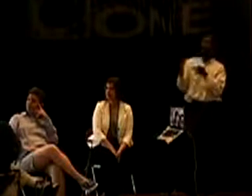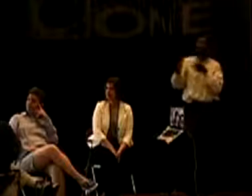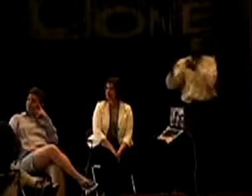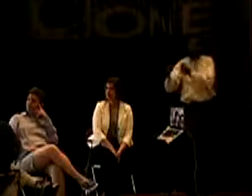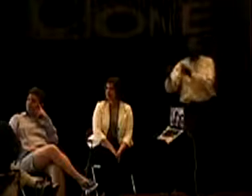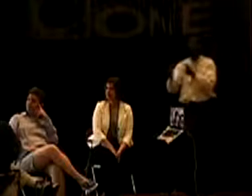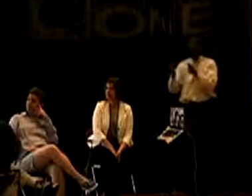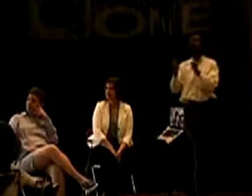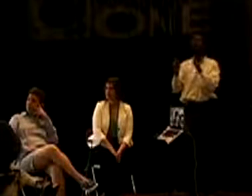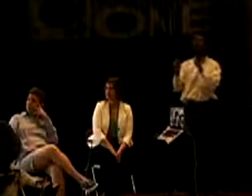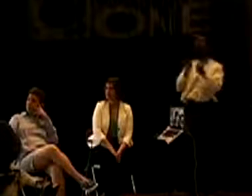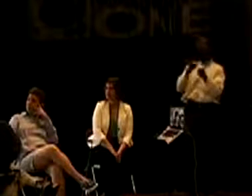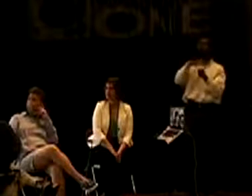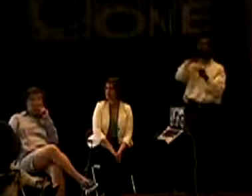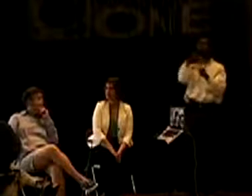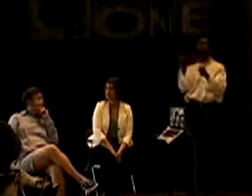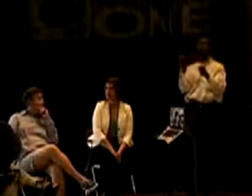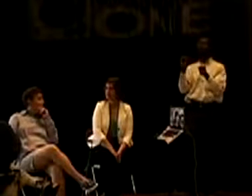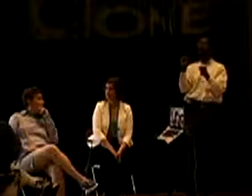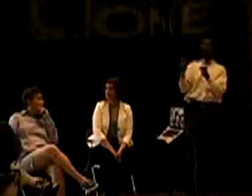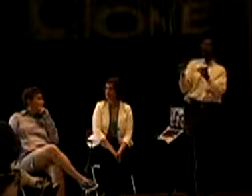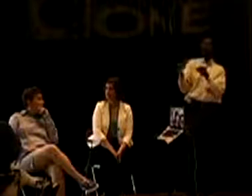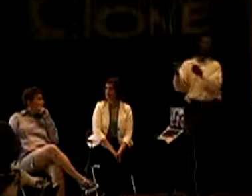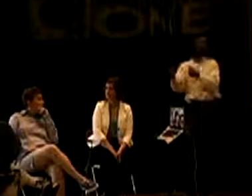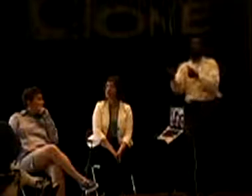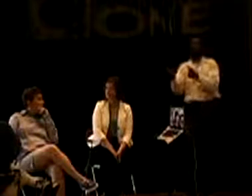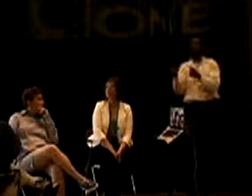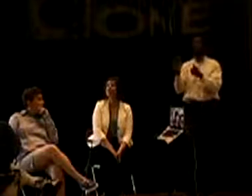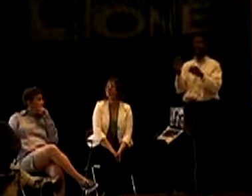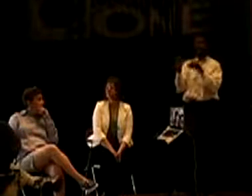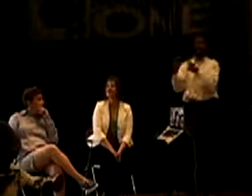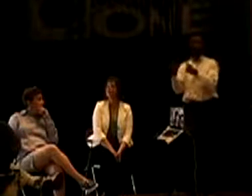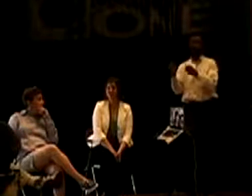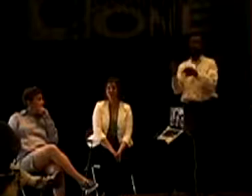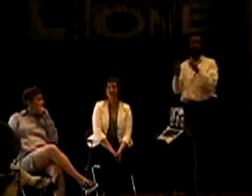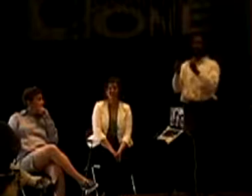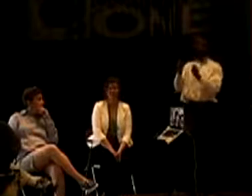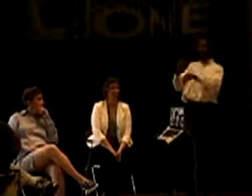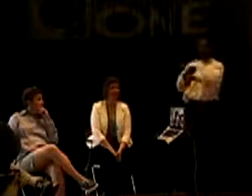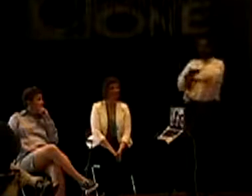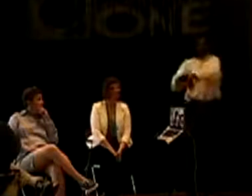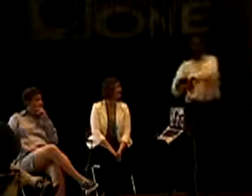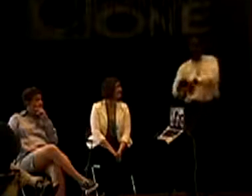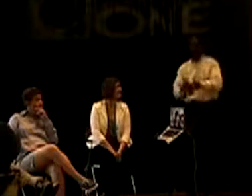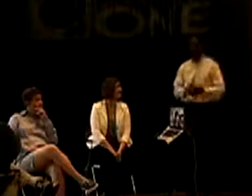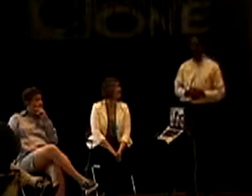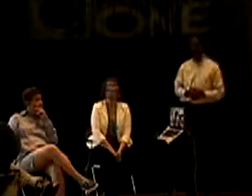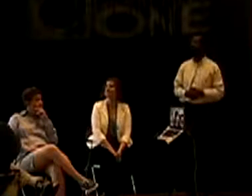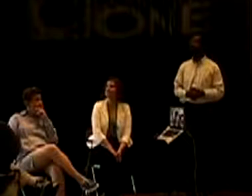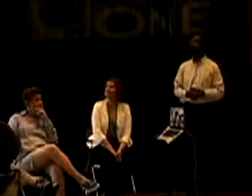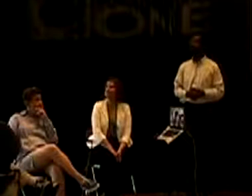one person may be able to sign something fluently, but one may sign the same thing more